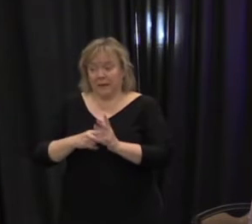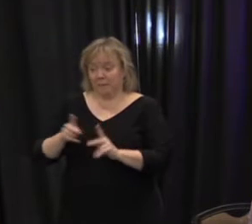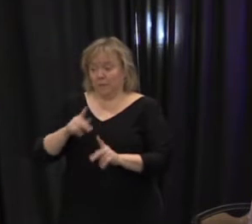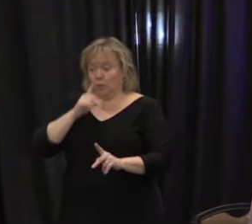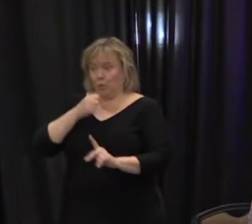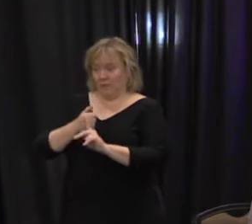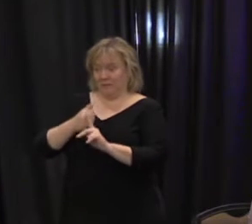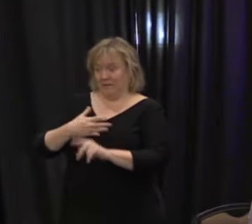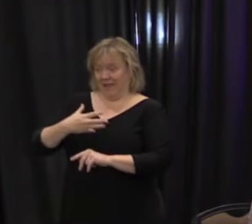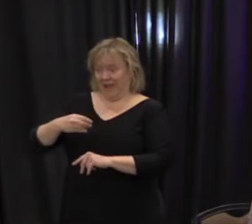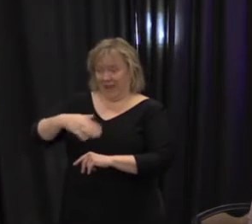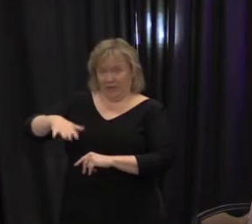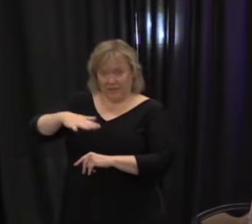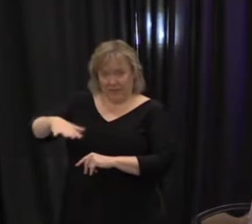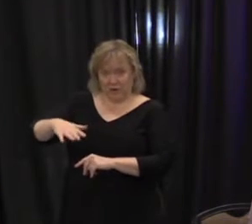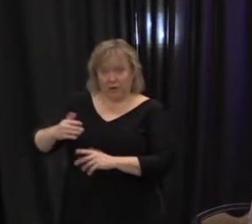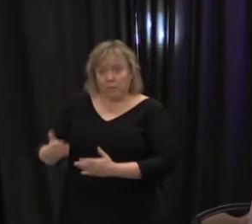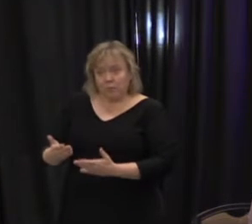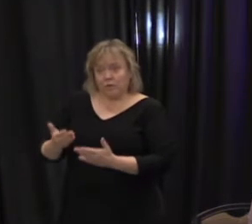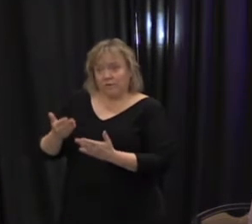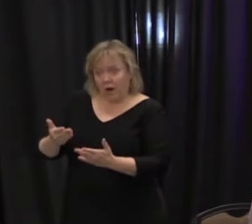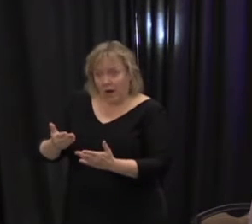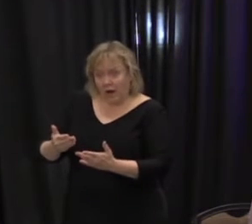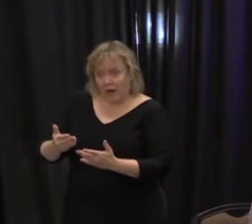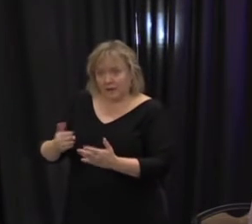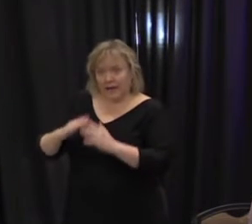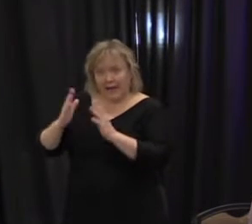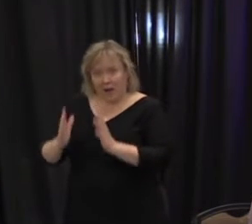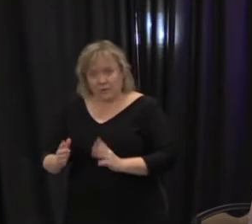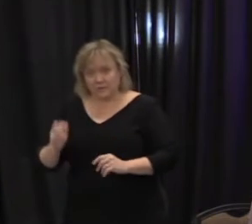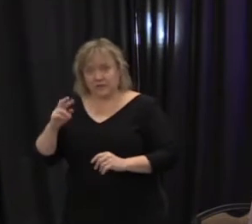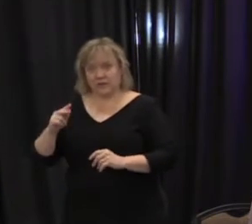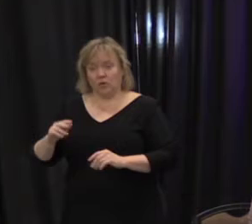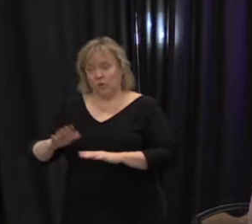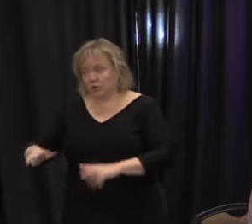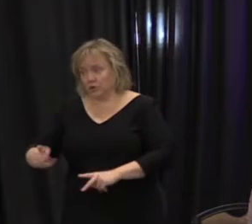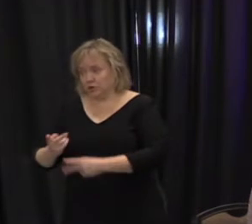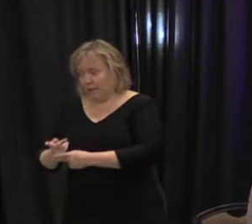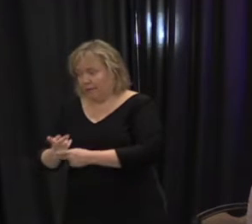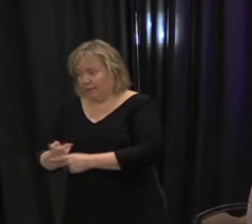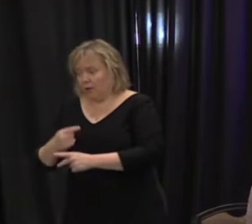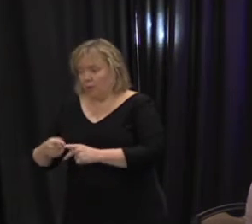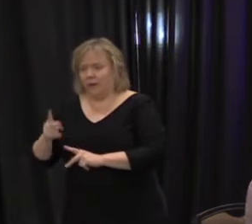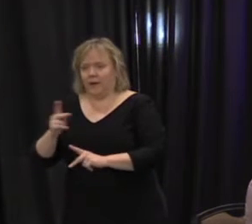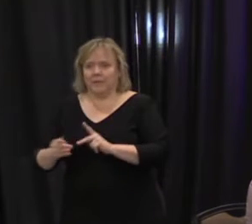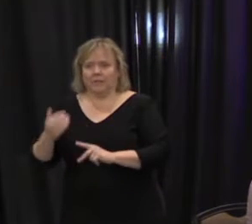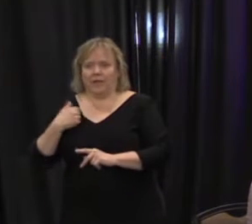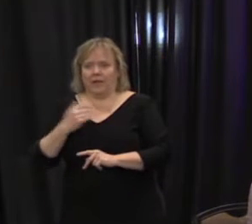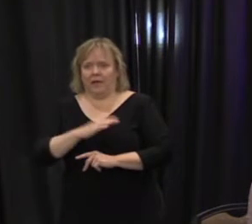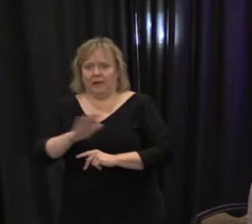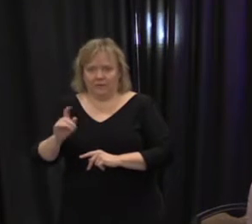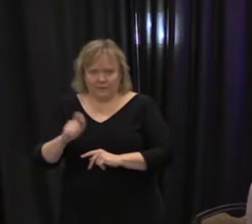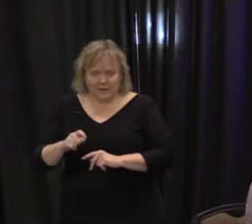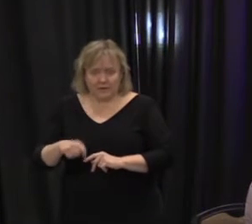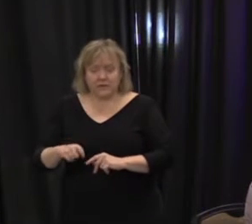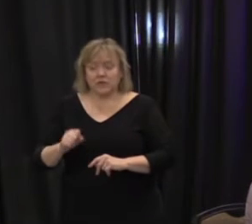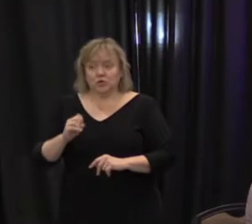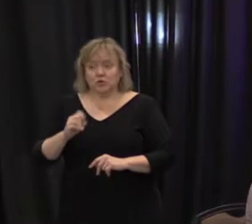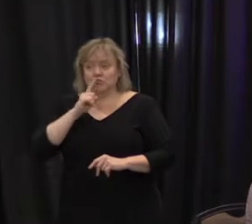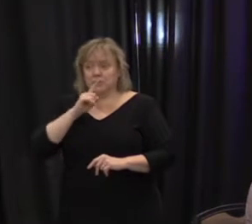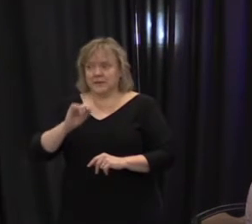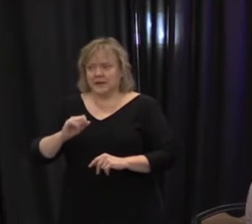provide the rides and lodging and childcare, really challenging folks in these really amazing ways to be like, how far in this